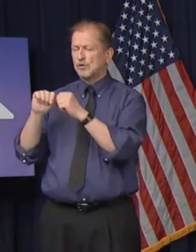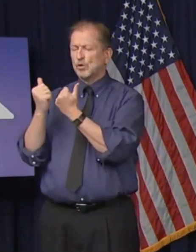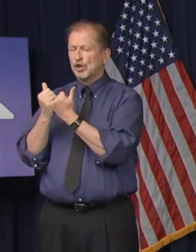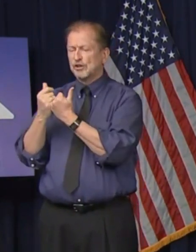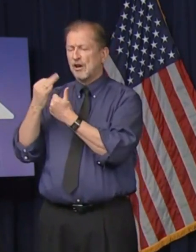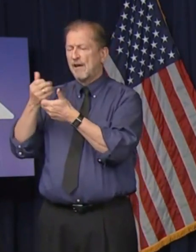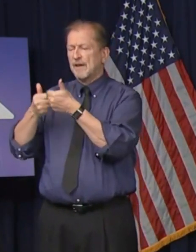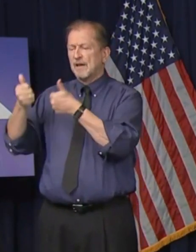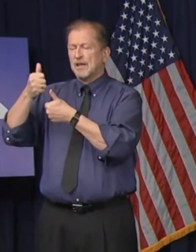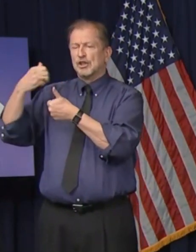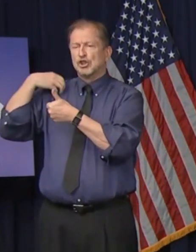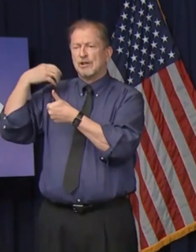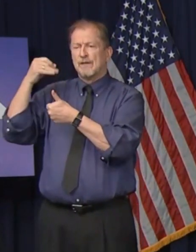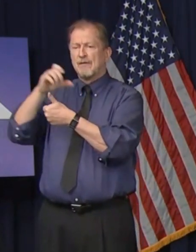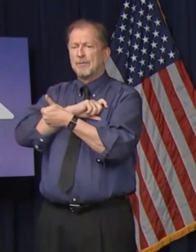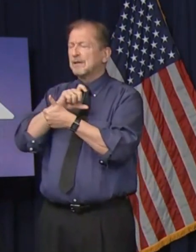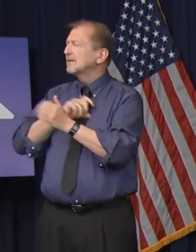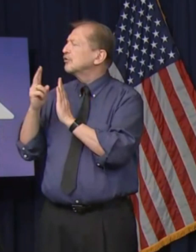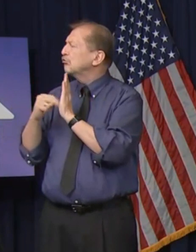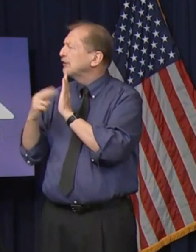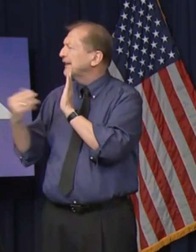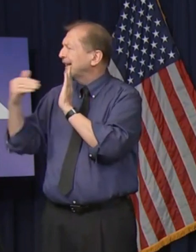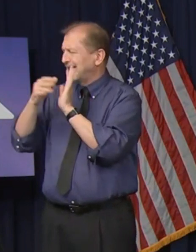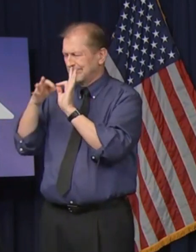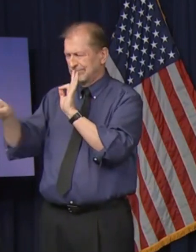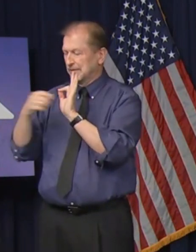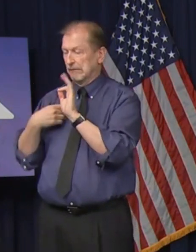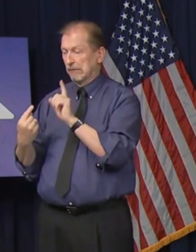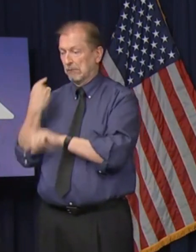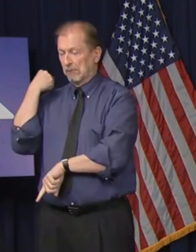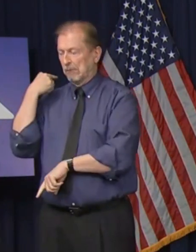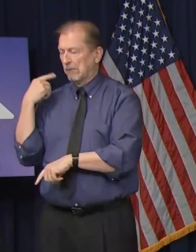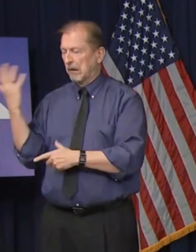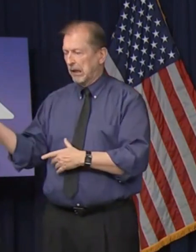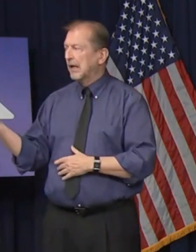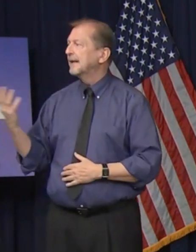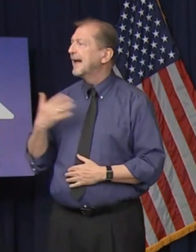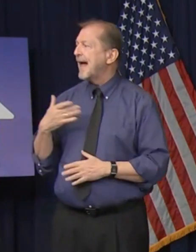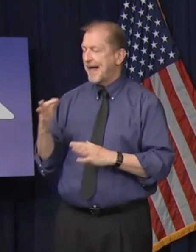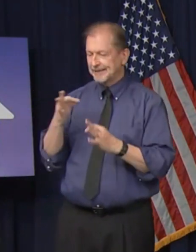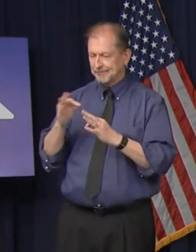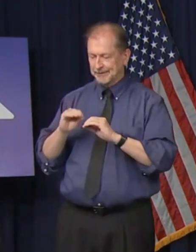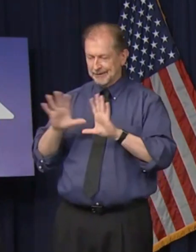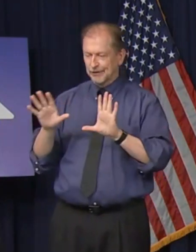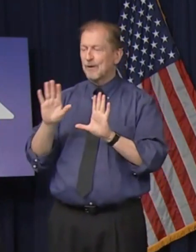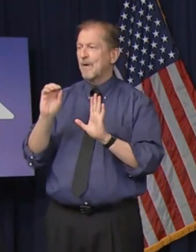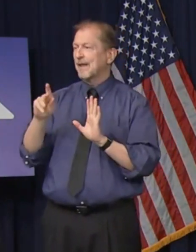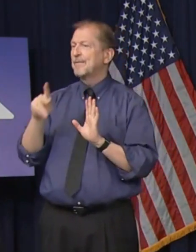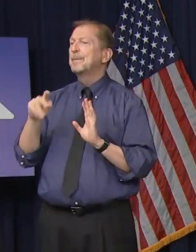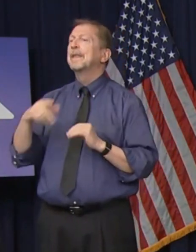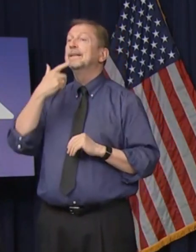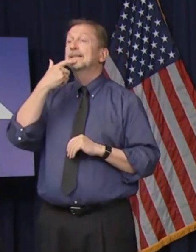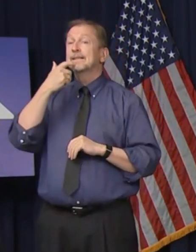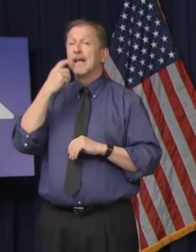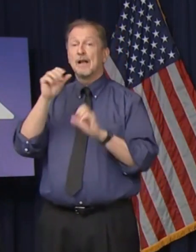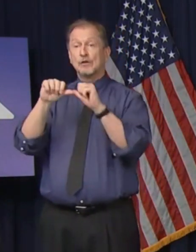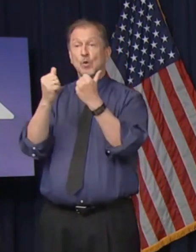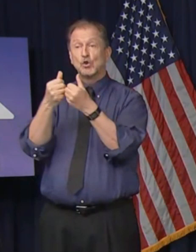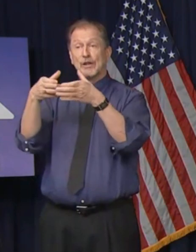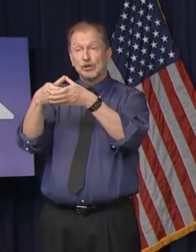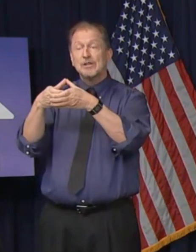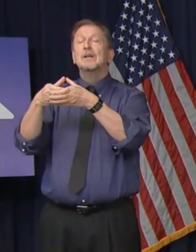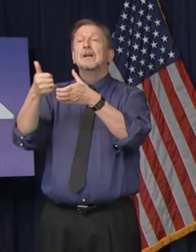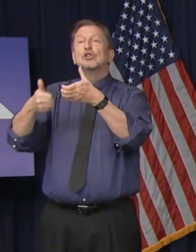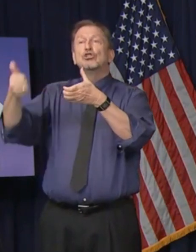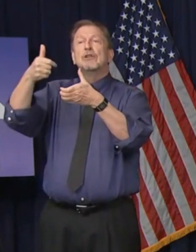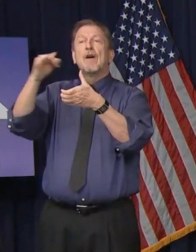Association. There's a second part of her question. question. Can you just read the question? Yes, hold on one second. It's split into two. Yeah. Okay, so the Association of Illinois